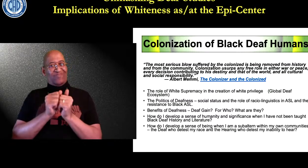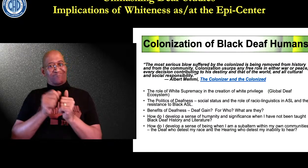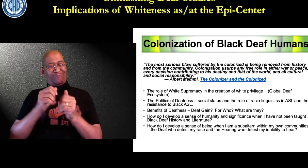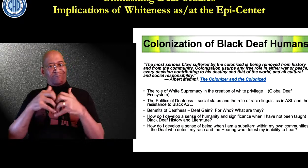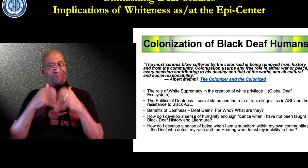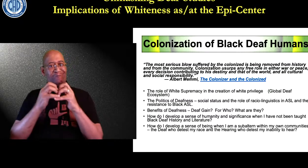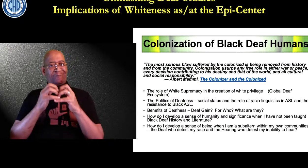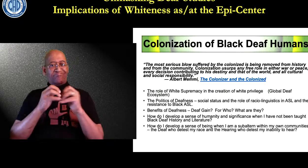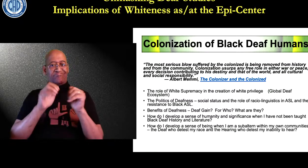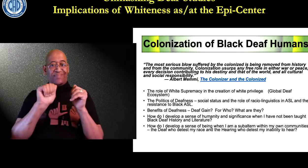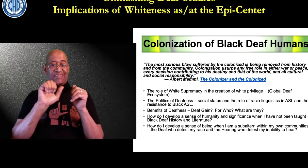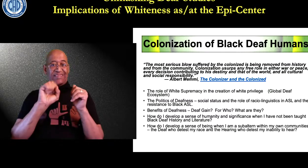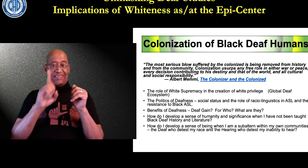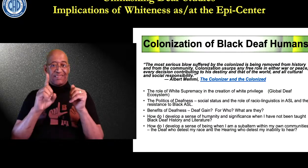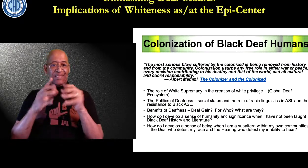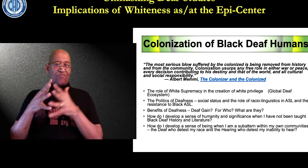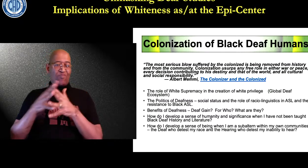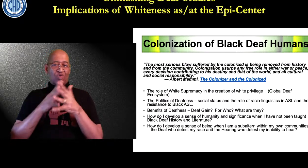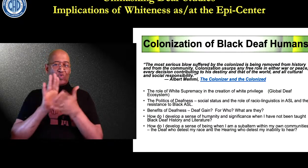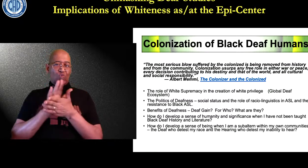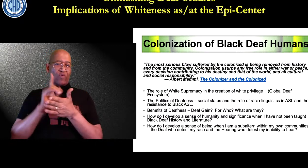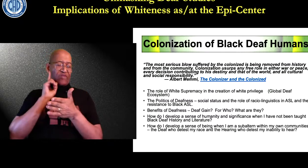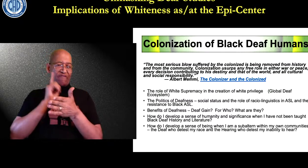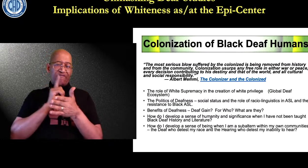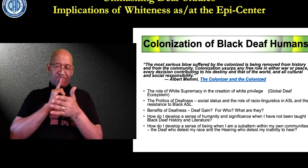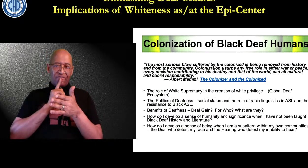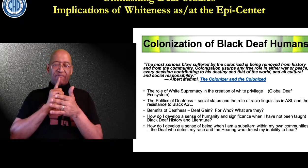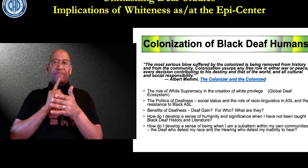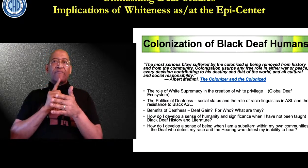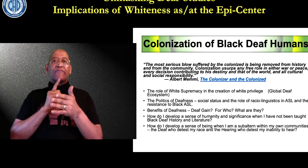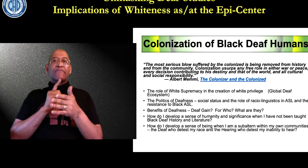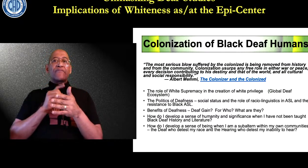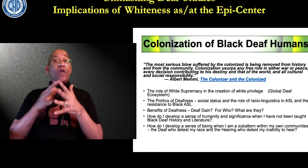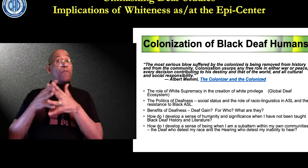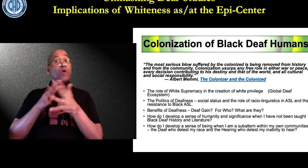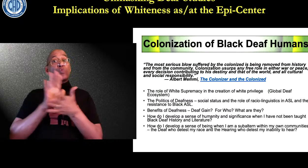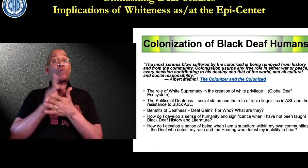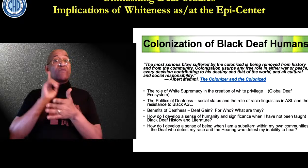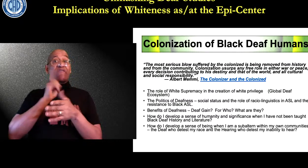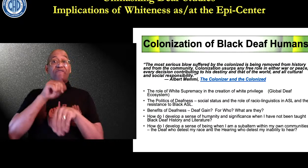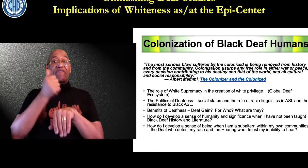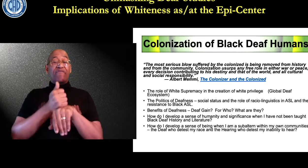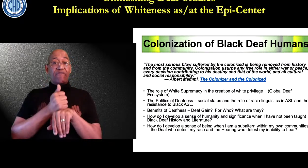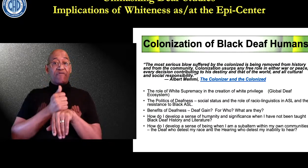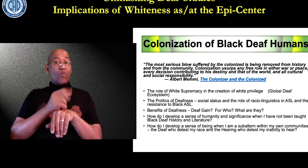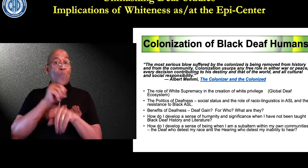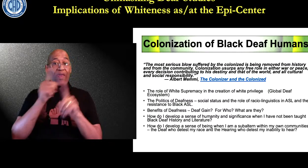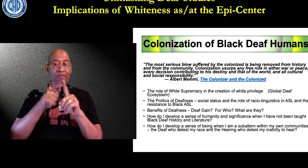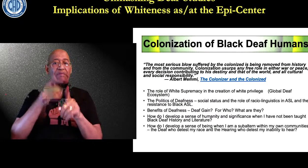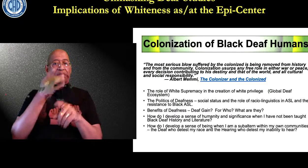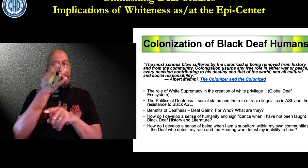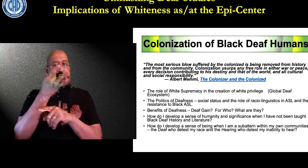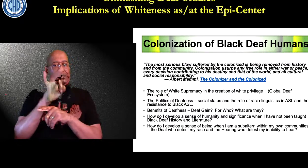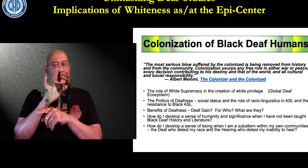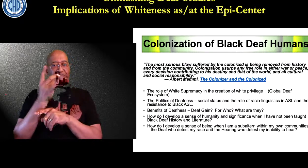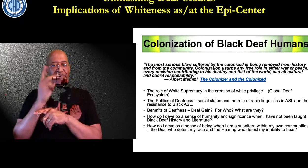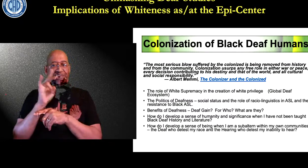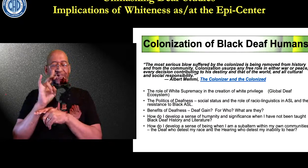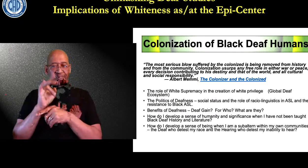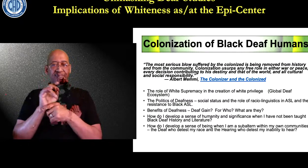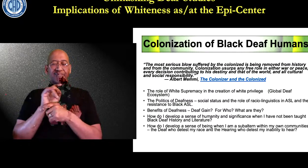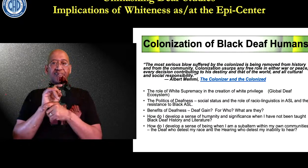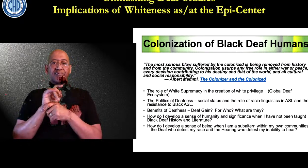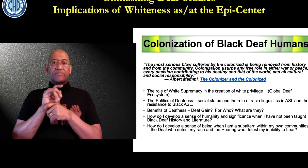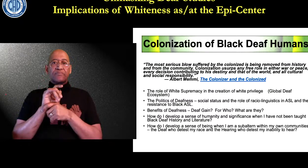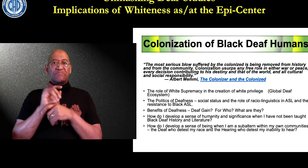So deaf people oftentimes began history with the ASD, the American School